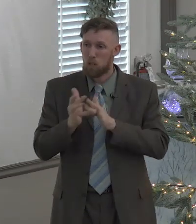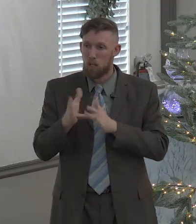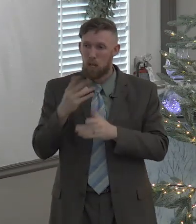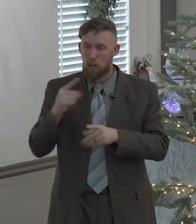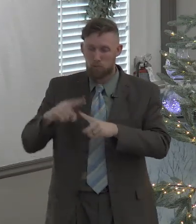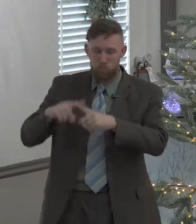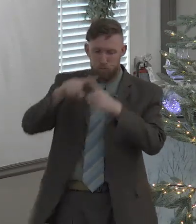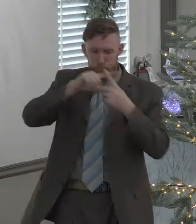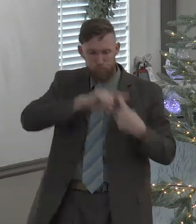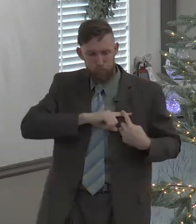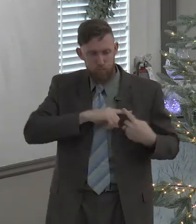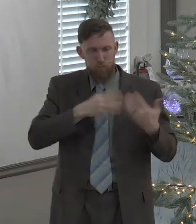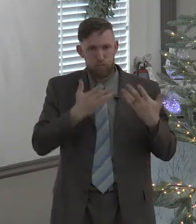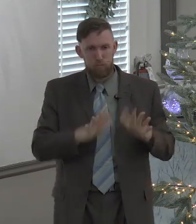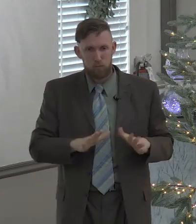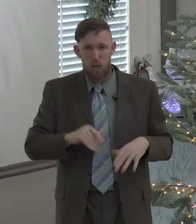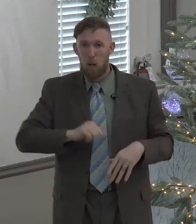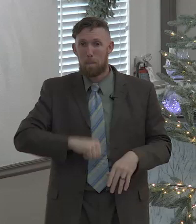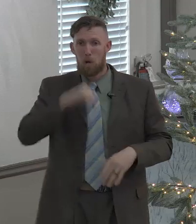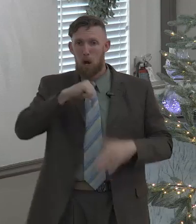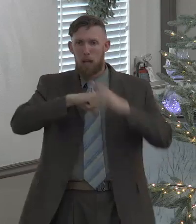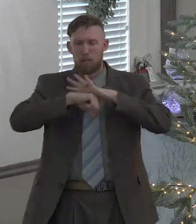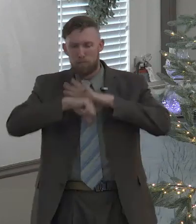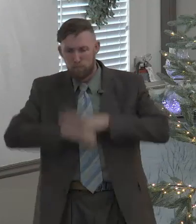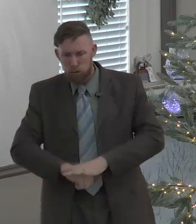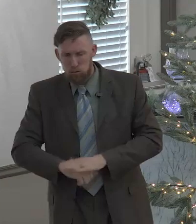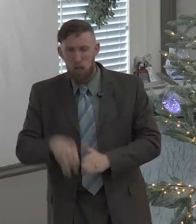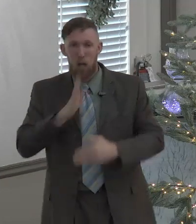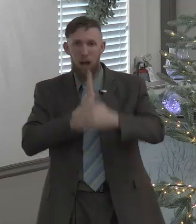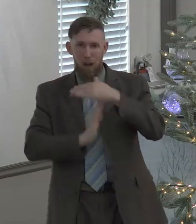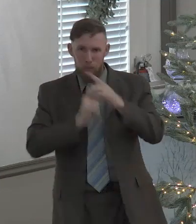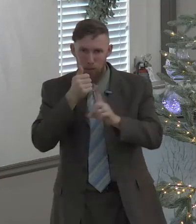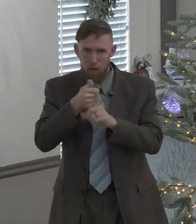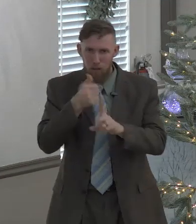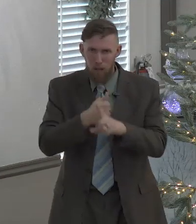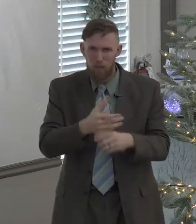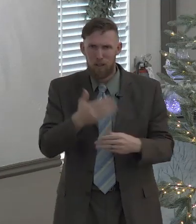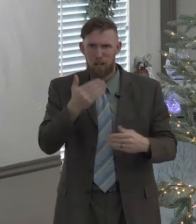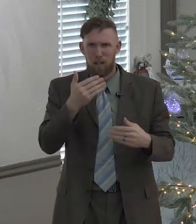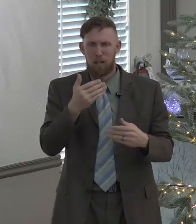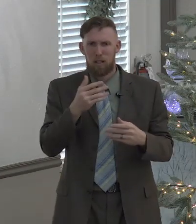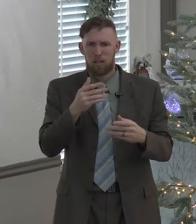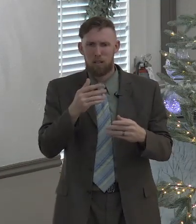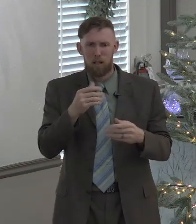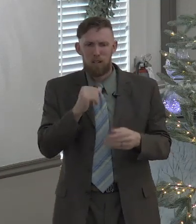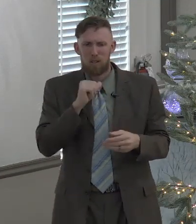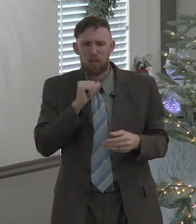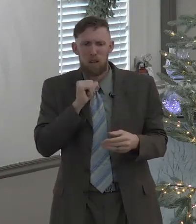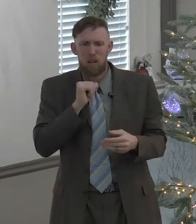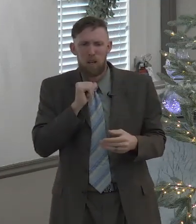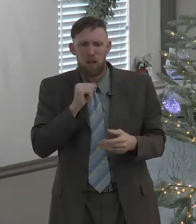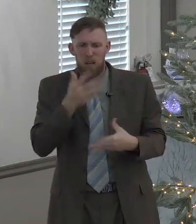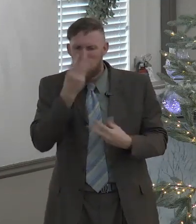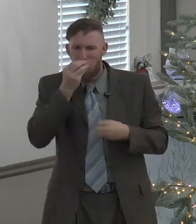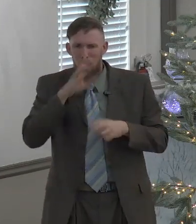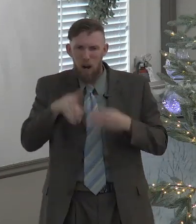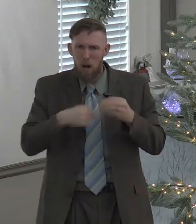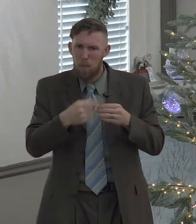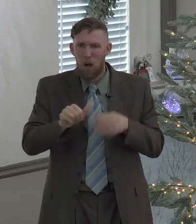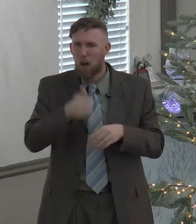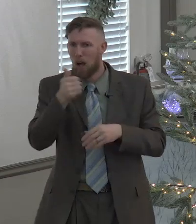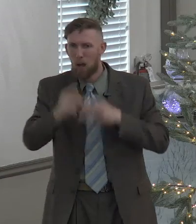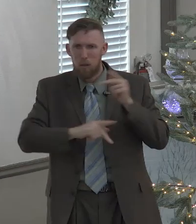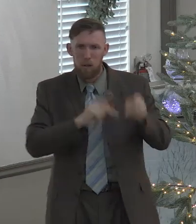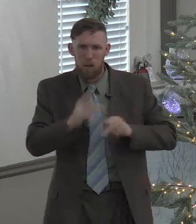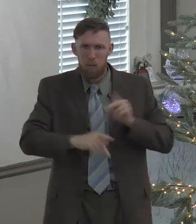Jesus. During the invitation, come to Jesus. Put down your fear. Put down your pride. Don't worry about anybody else.